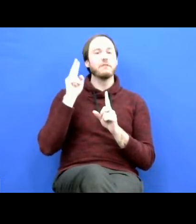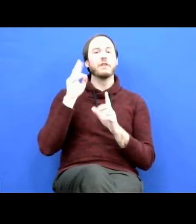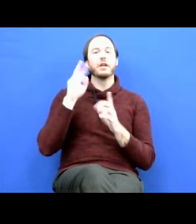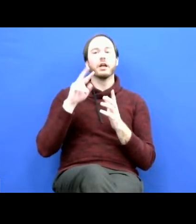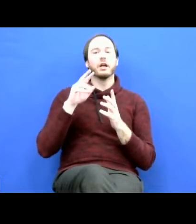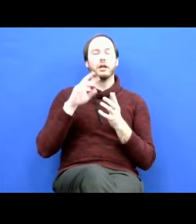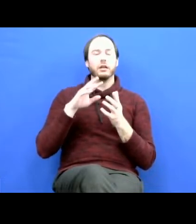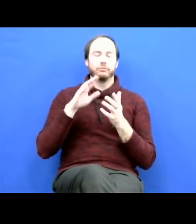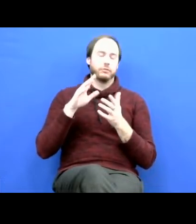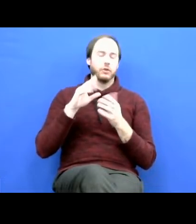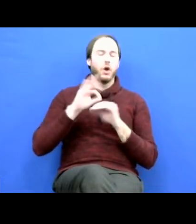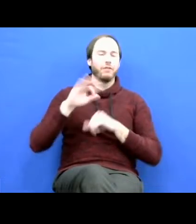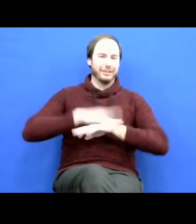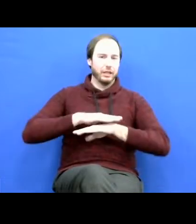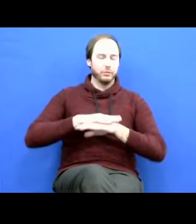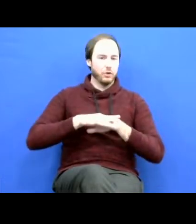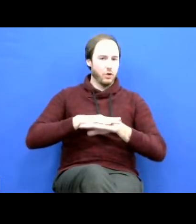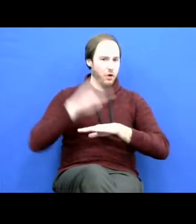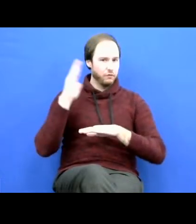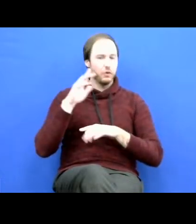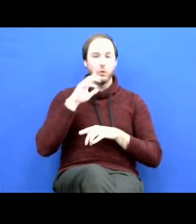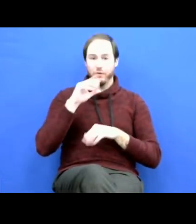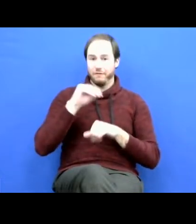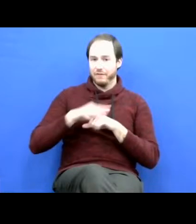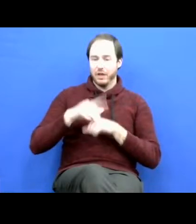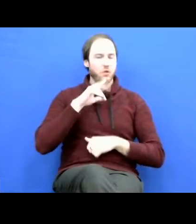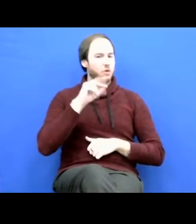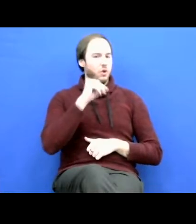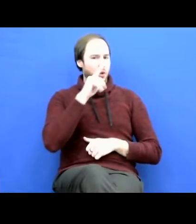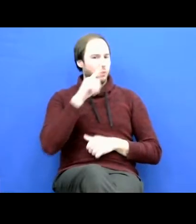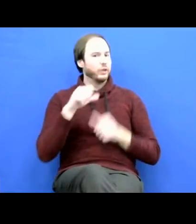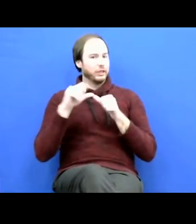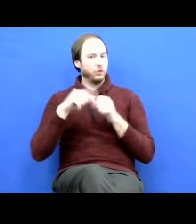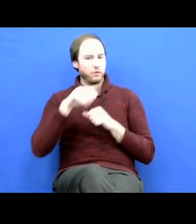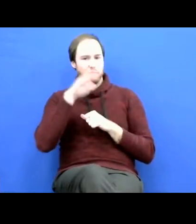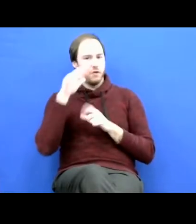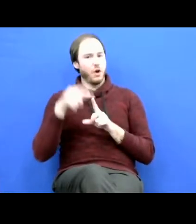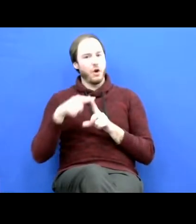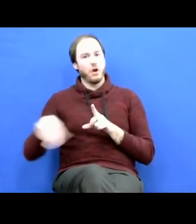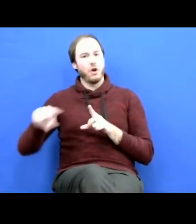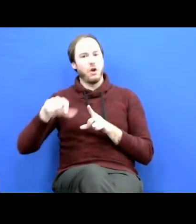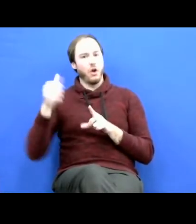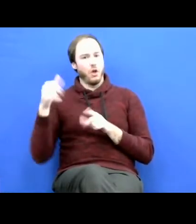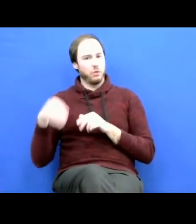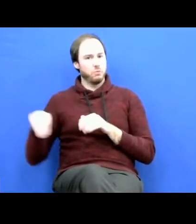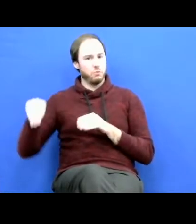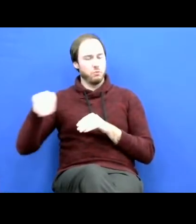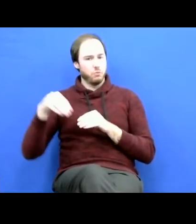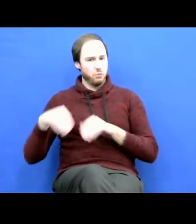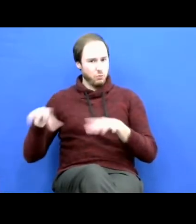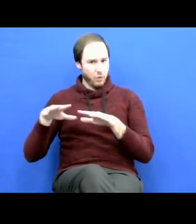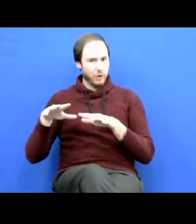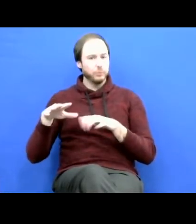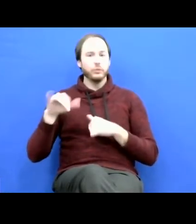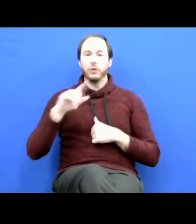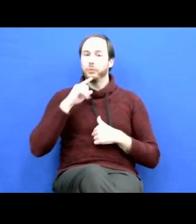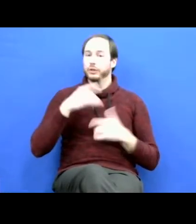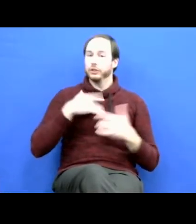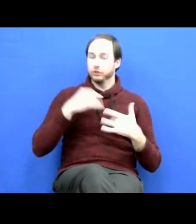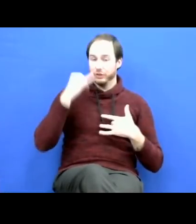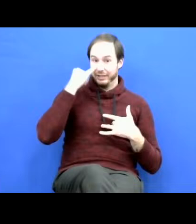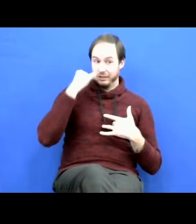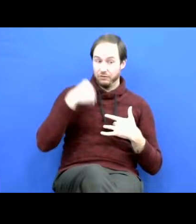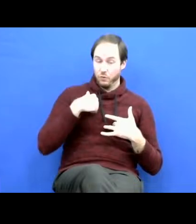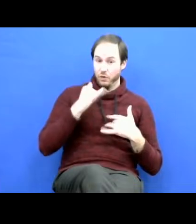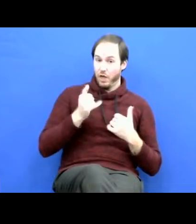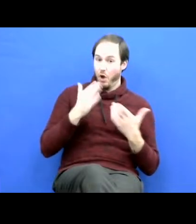farming the other properties. And the farmer said, no, it would not. It would continue to farm the other properties. That would have been a concern if we took this off the table